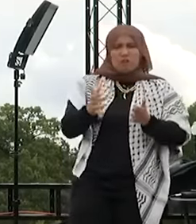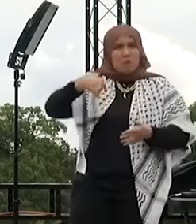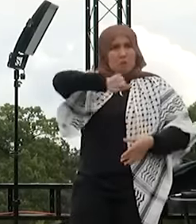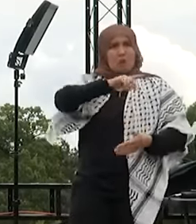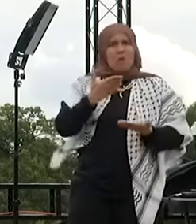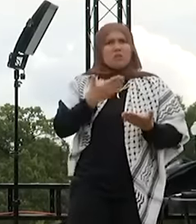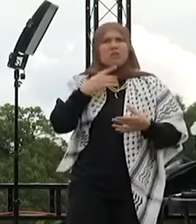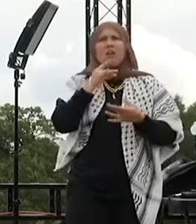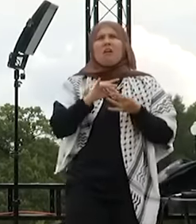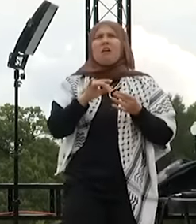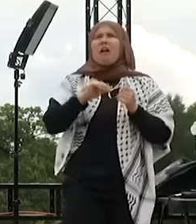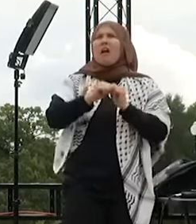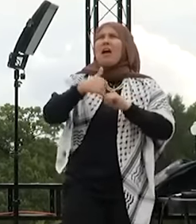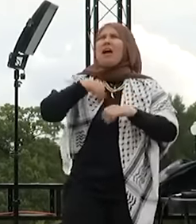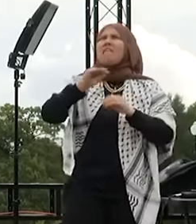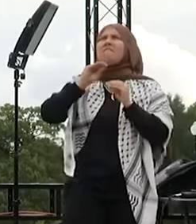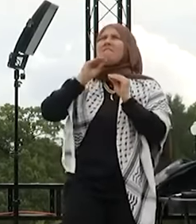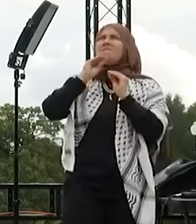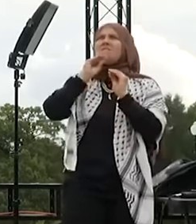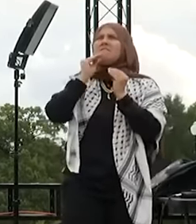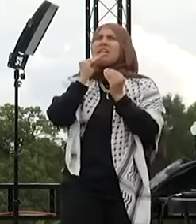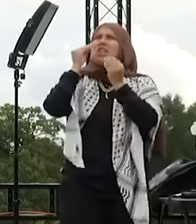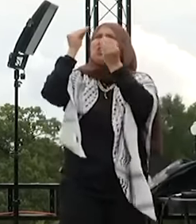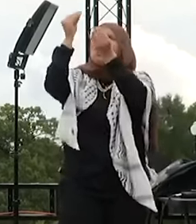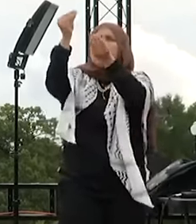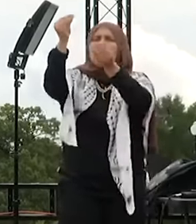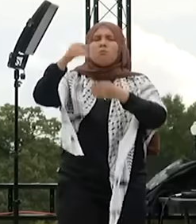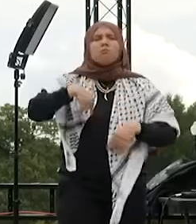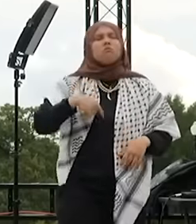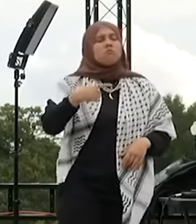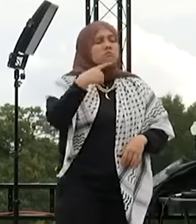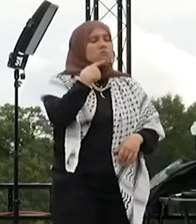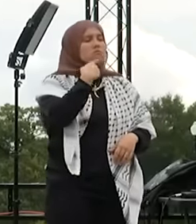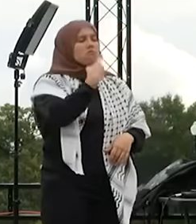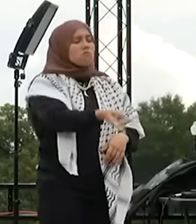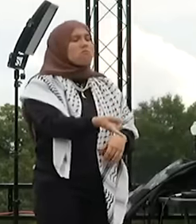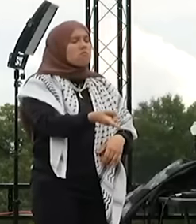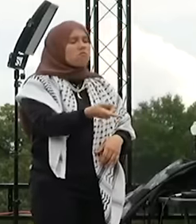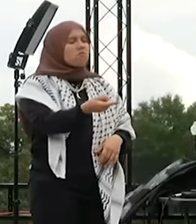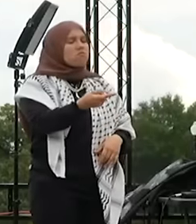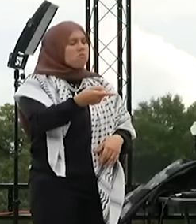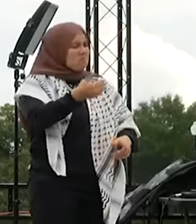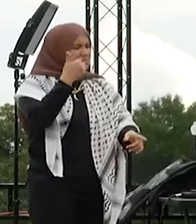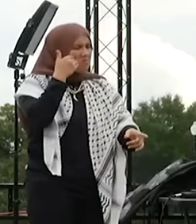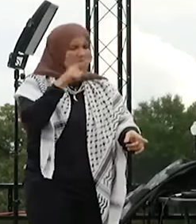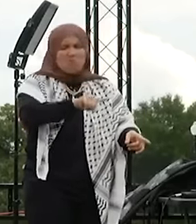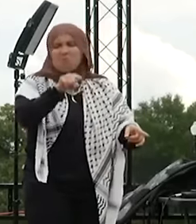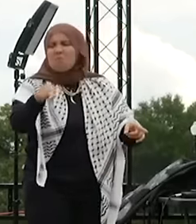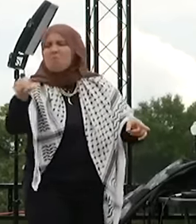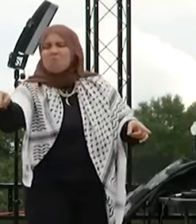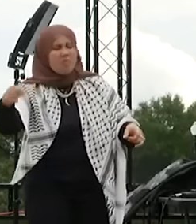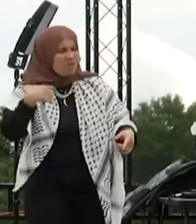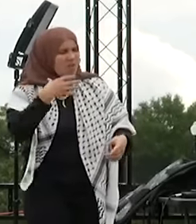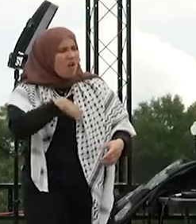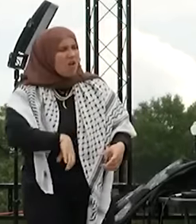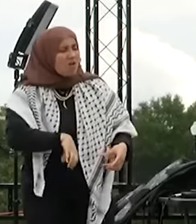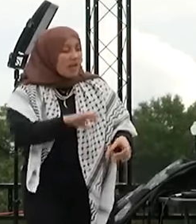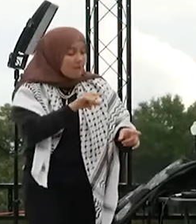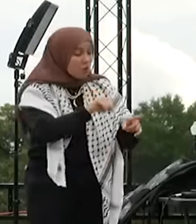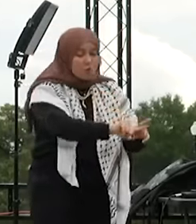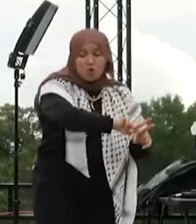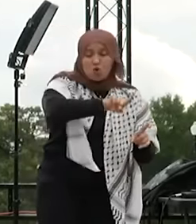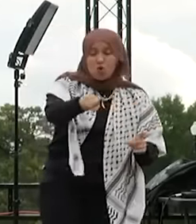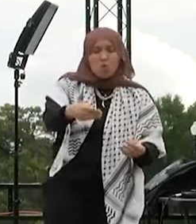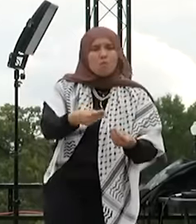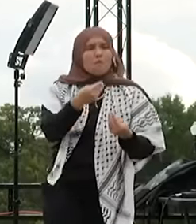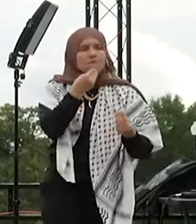are the Lord of the worlds?" And Allah will say, "Don't you know that so and so was hungry? And had you went to feed that person, you would have